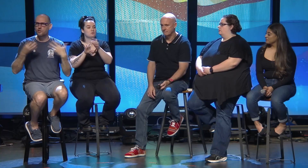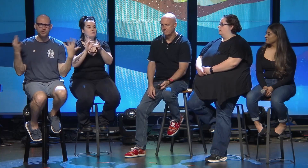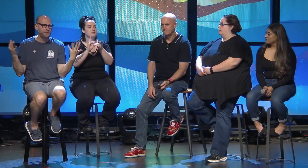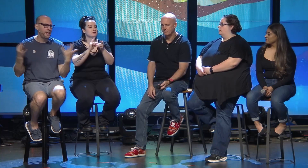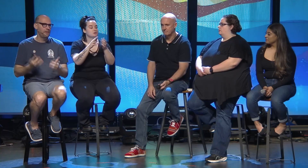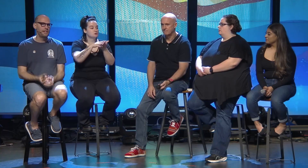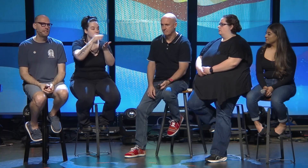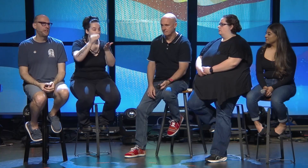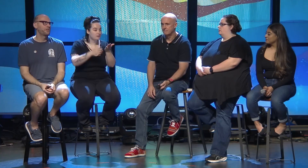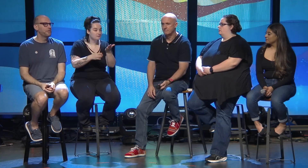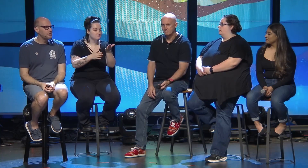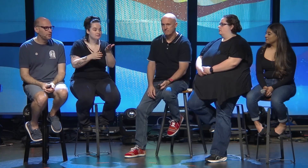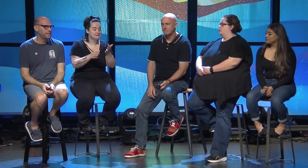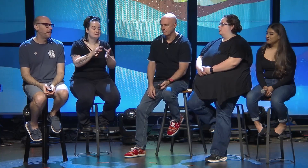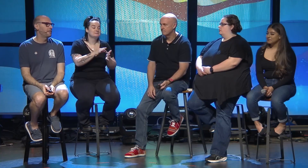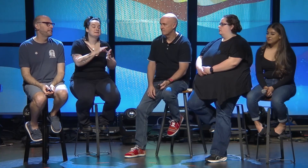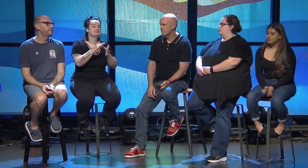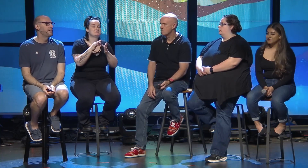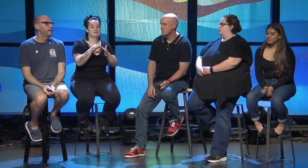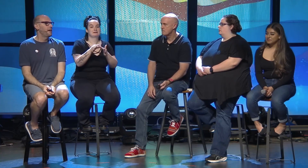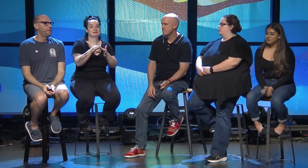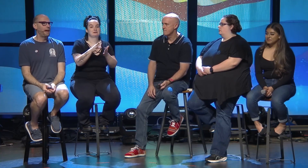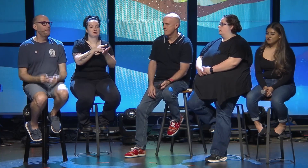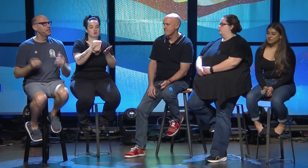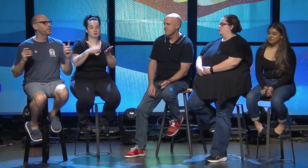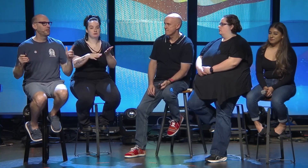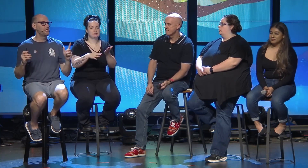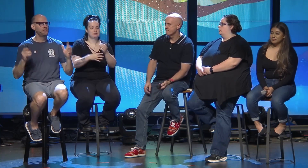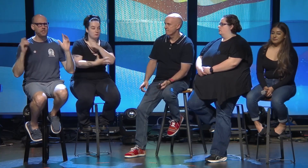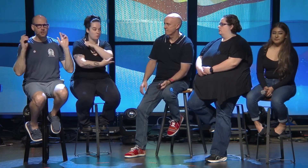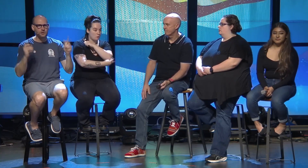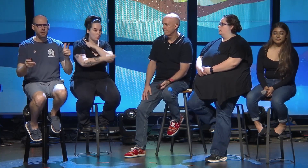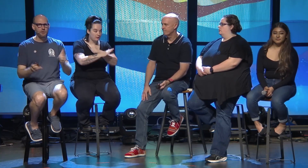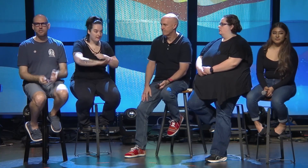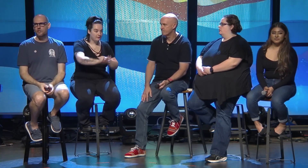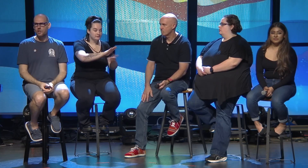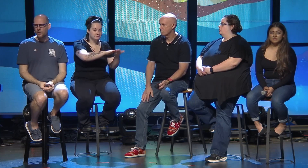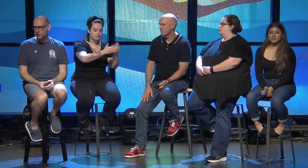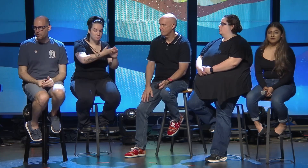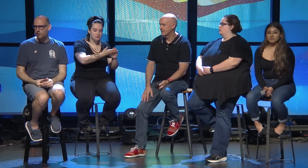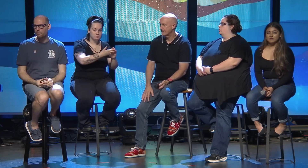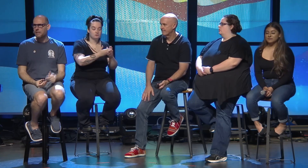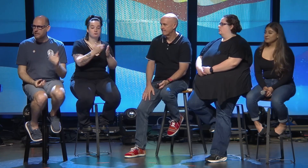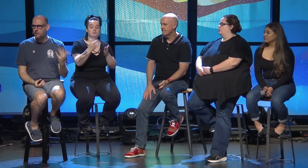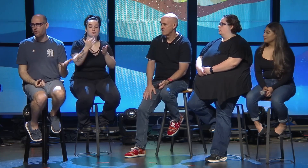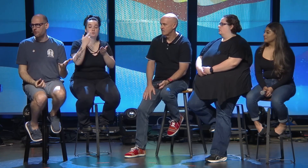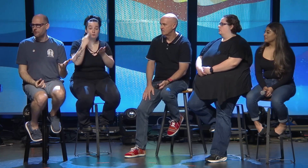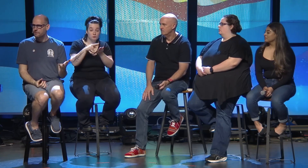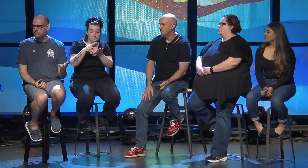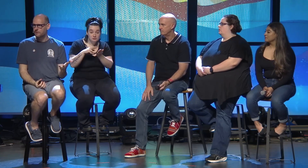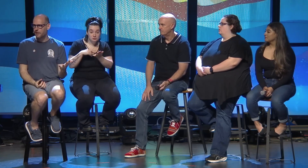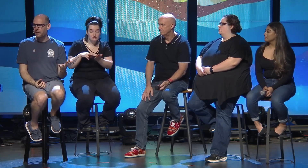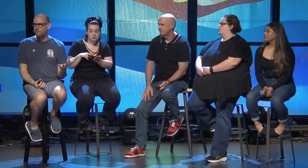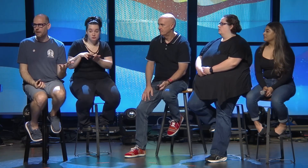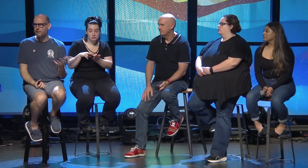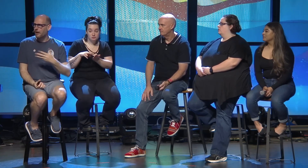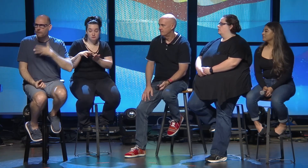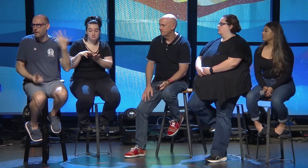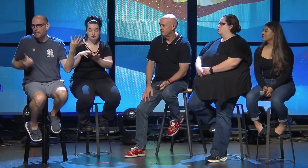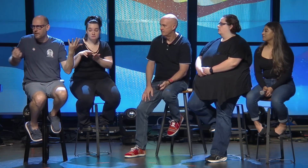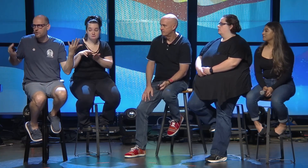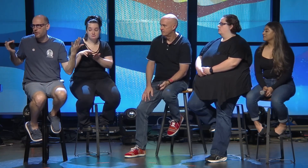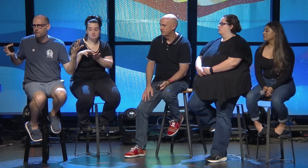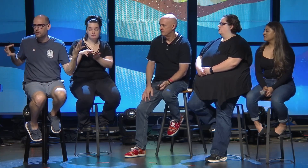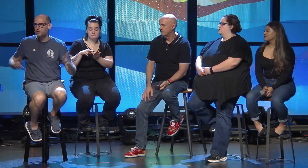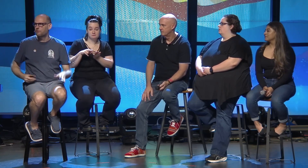underprivileged, underserved areas, under-resourced areas, I would encourage you to do some research on your own. Be an adult, okay?